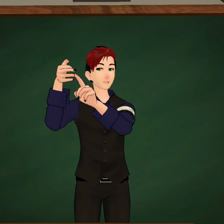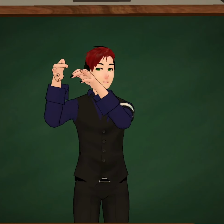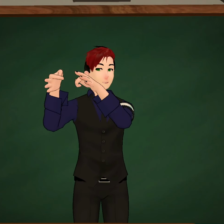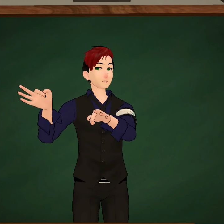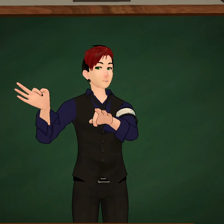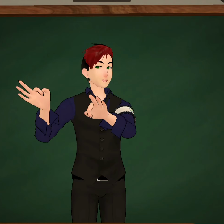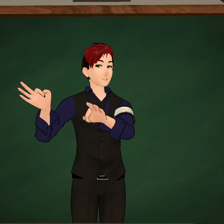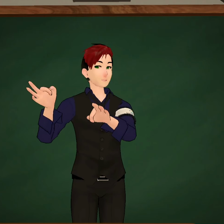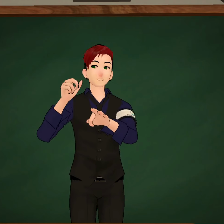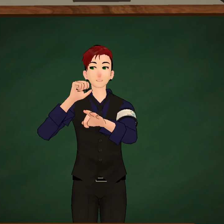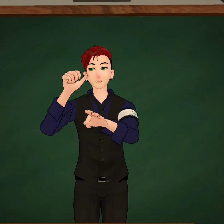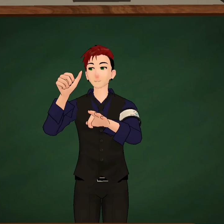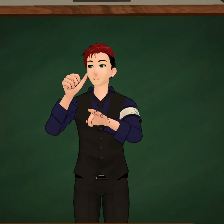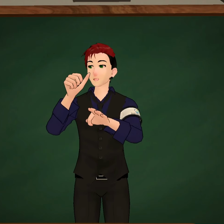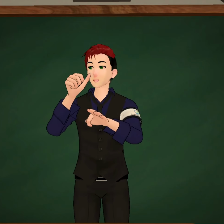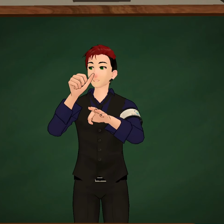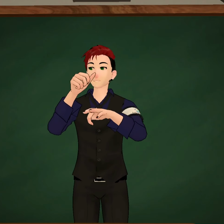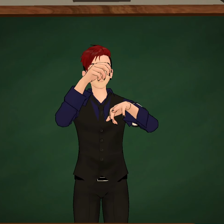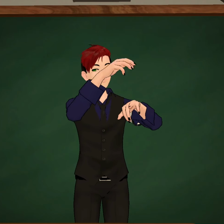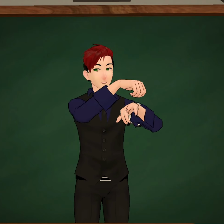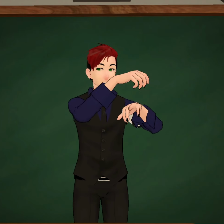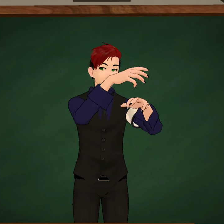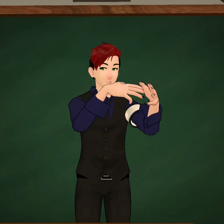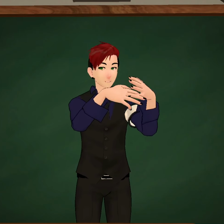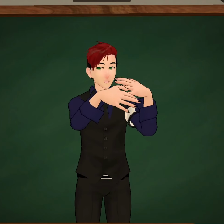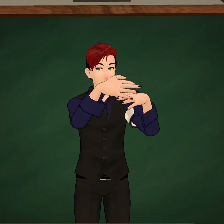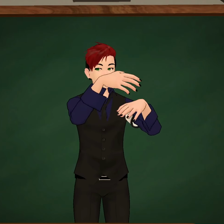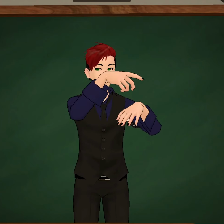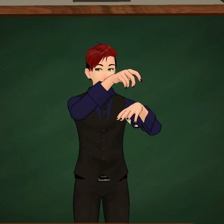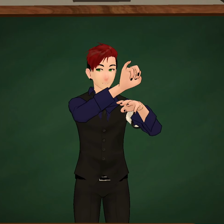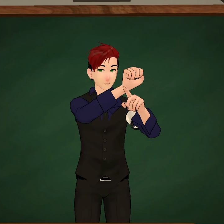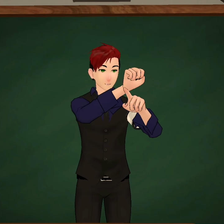is its own language, it is not just English on the hands, which is